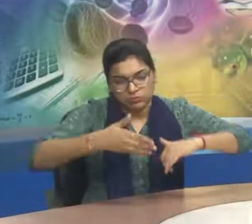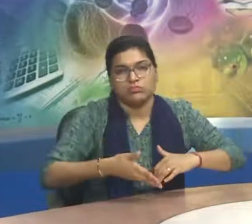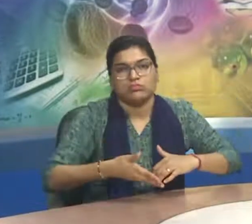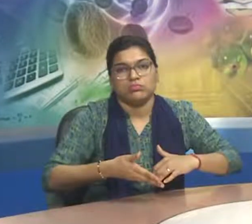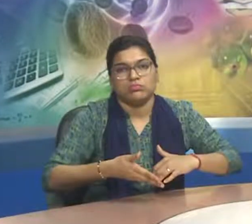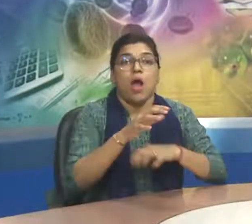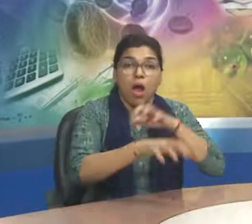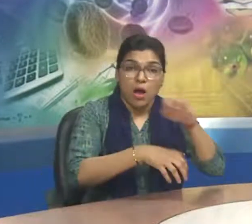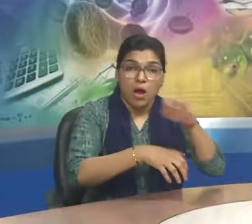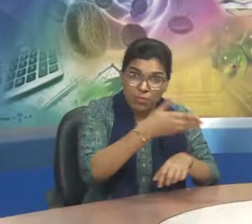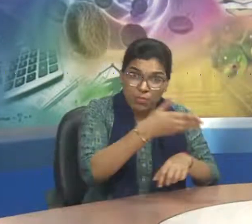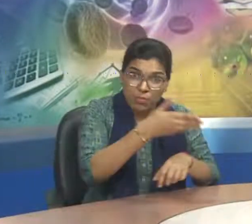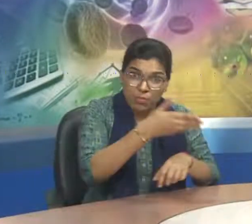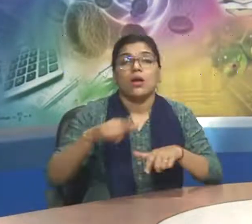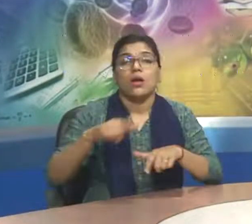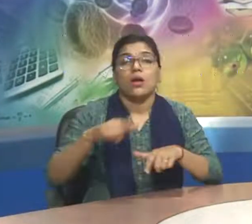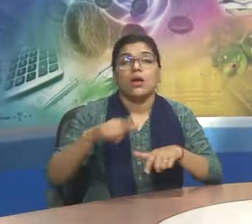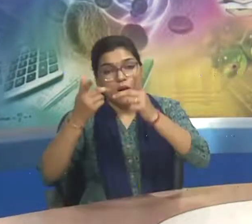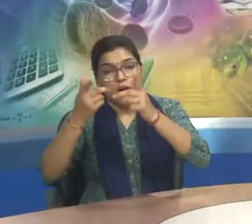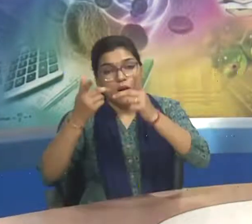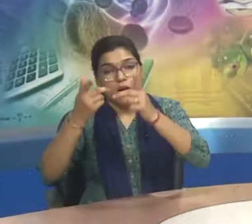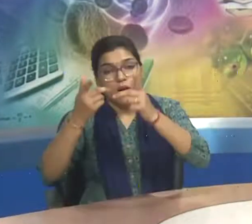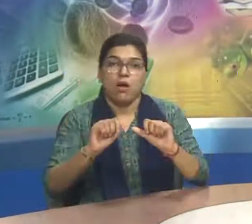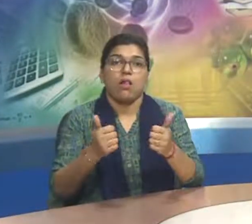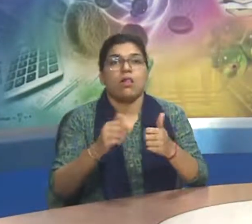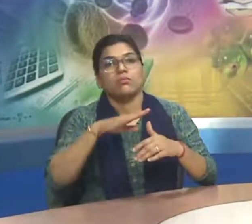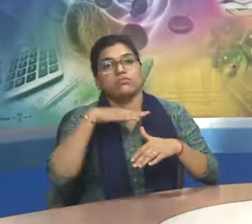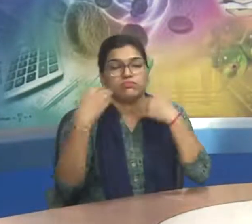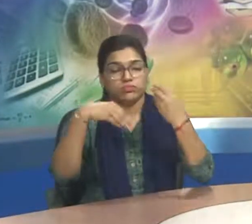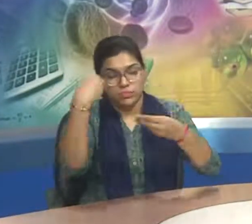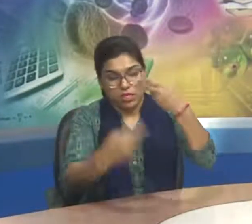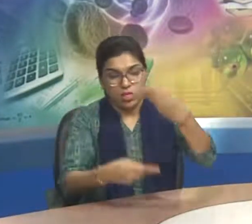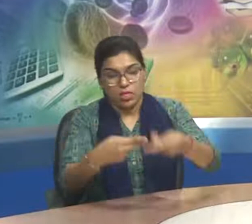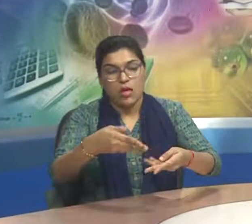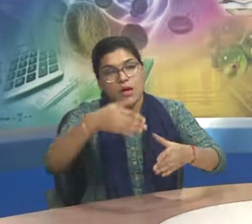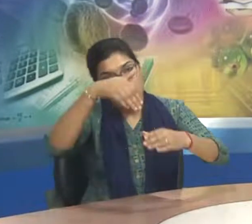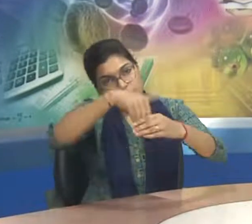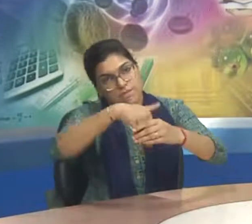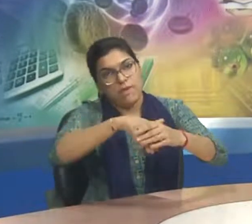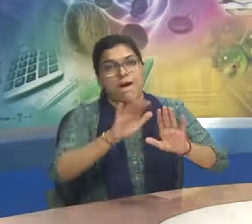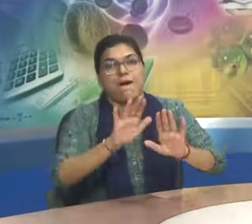different layers on the earth which is inside the earth.